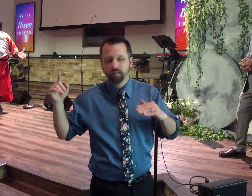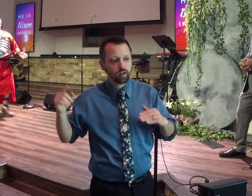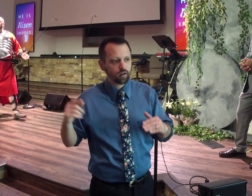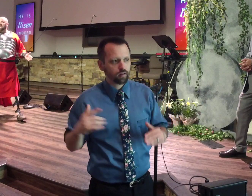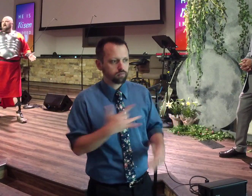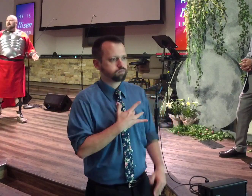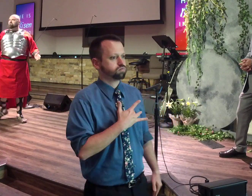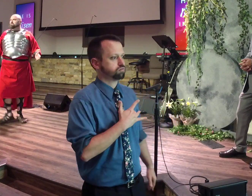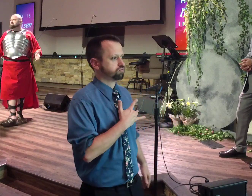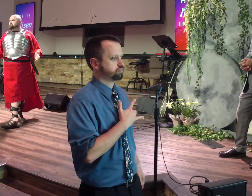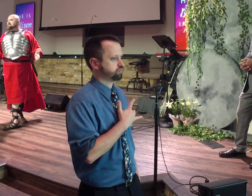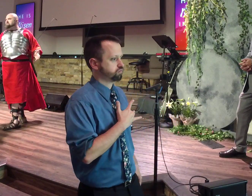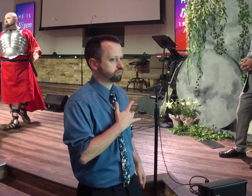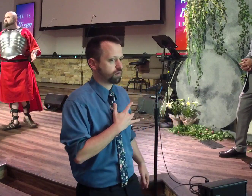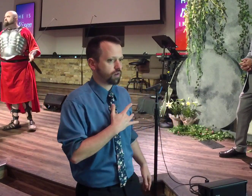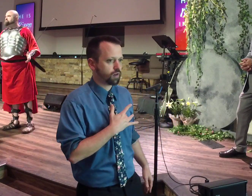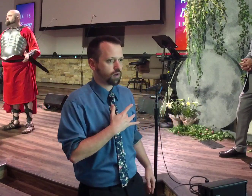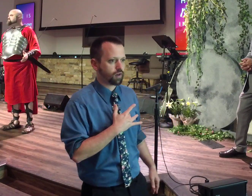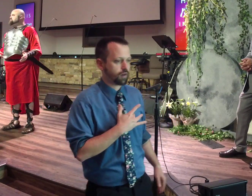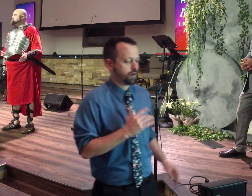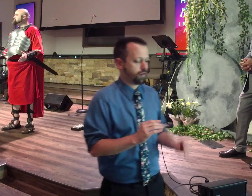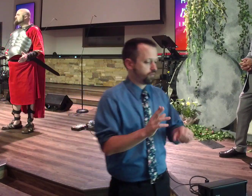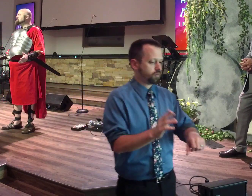What choice did I have but to let it?